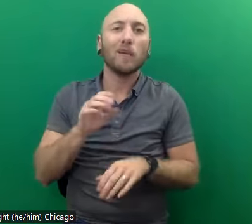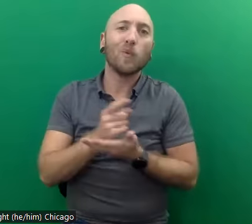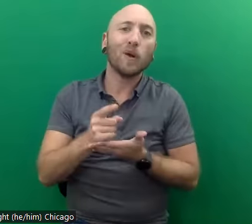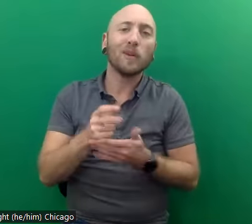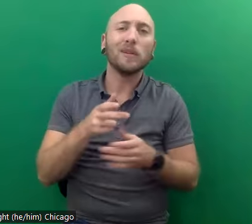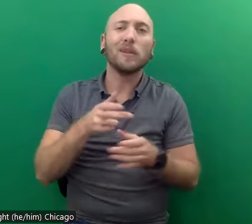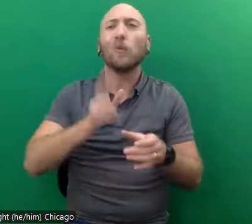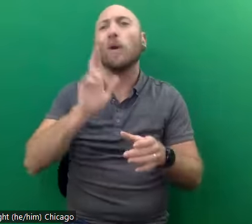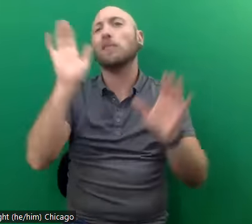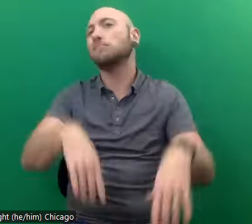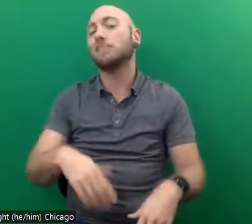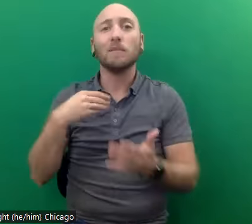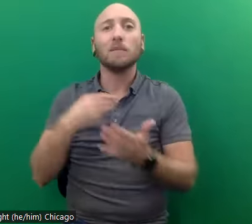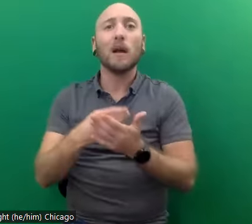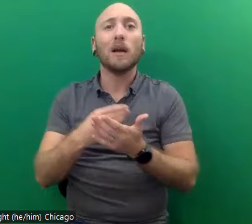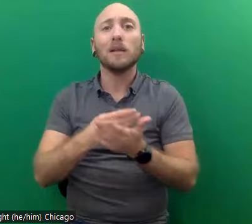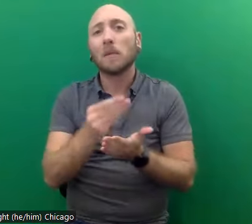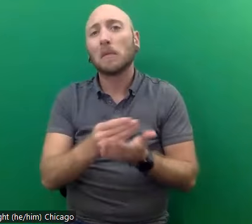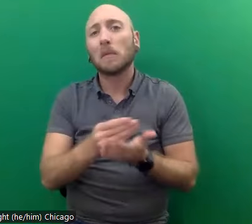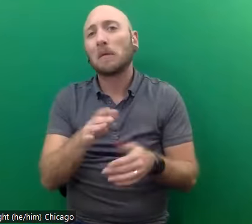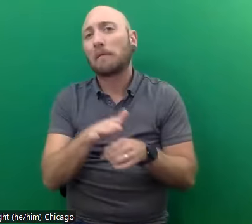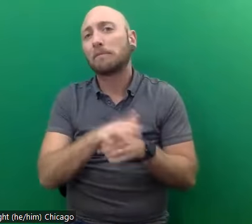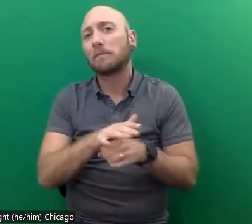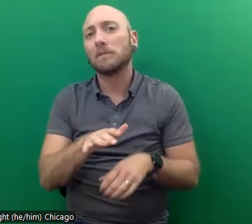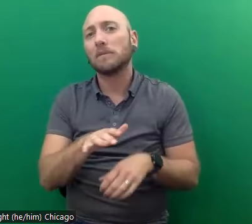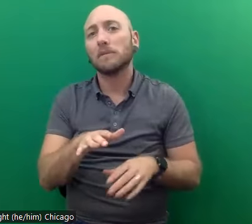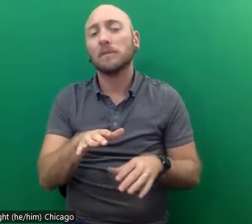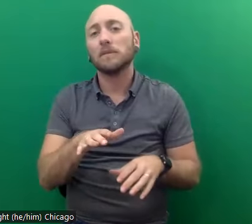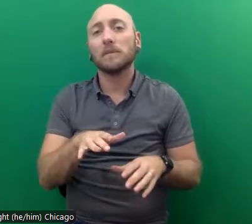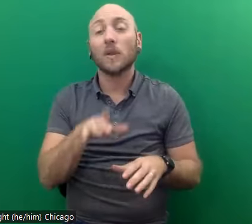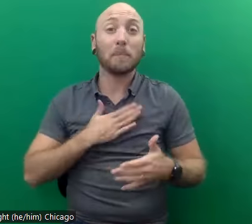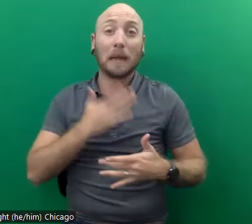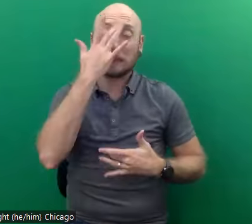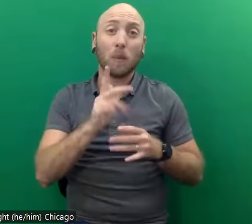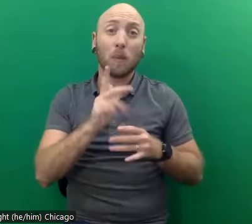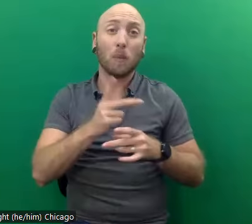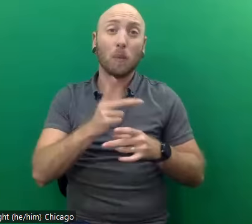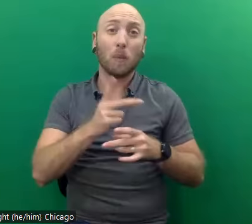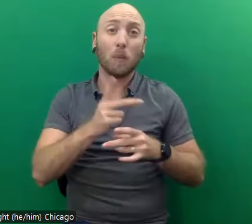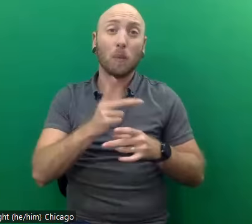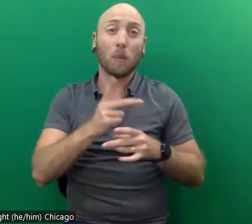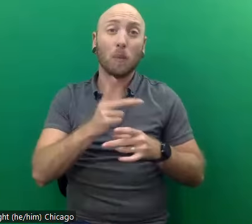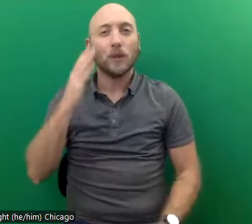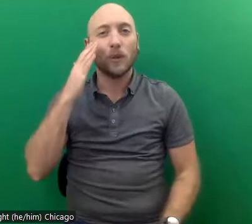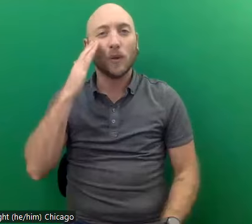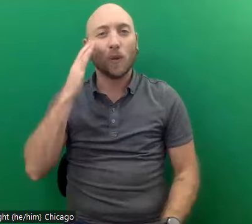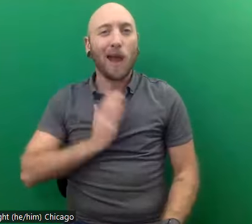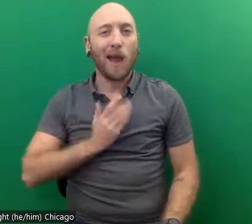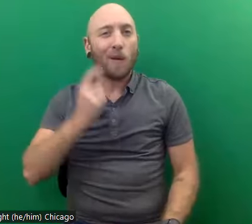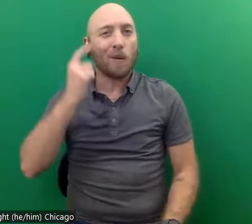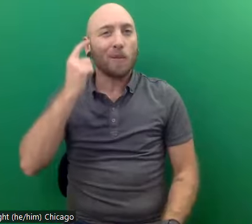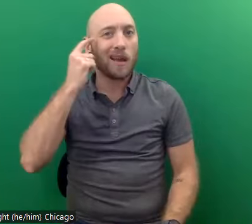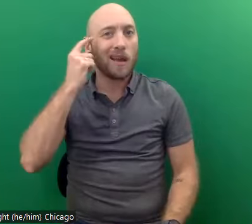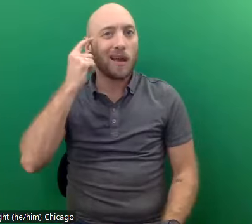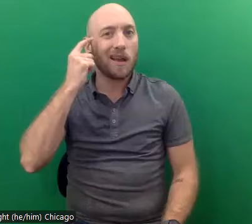my alcoholism really started to kick in, right? That that crazy alcoholic thinking told me, well,